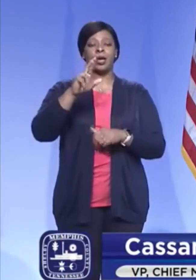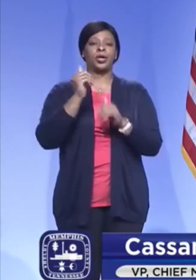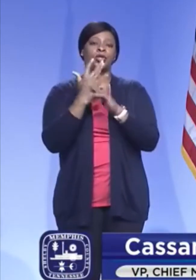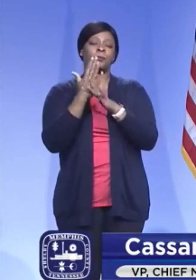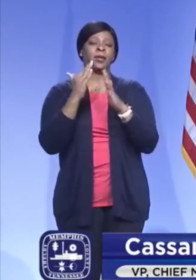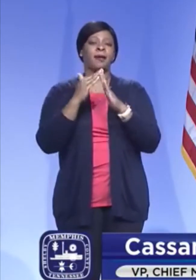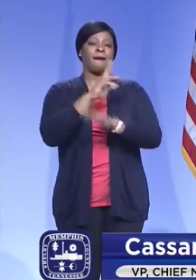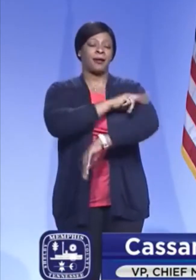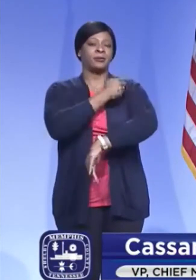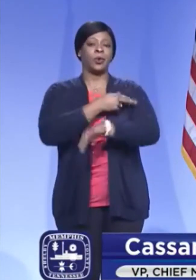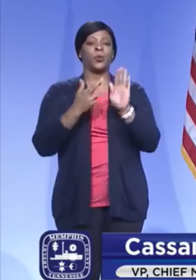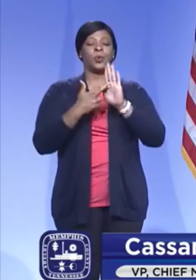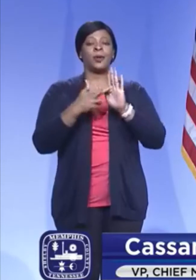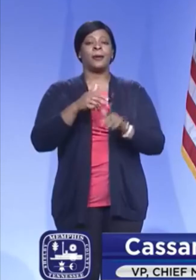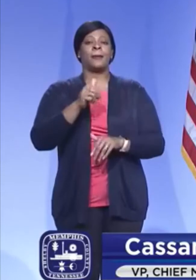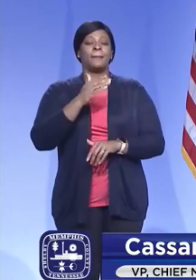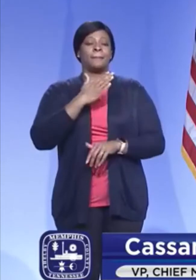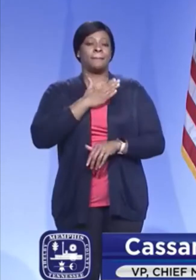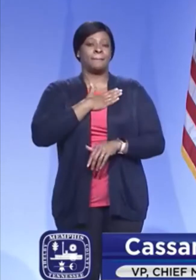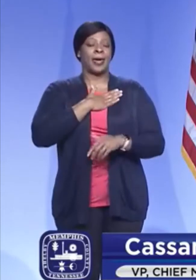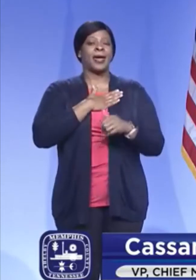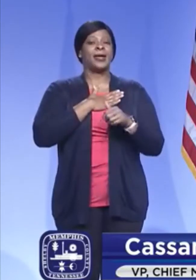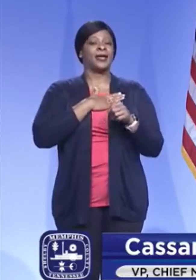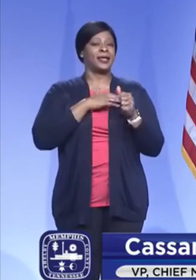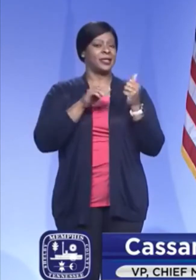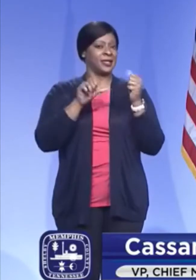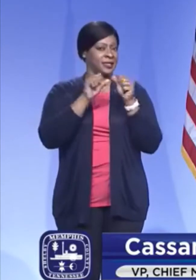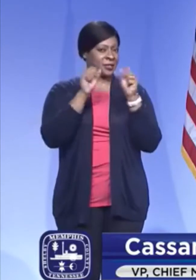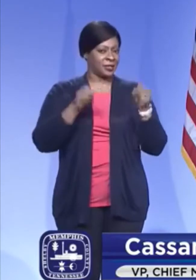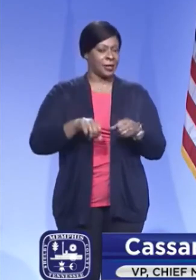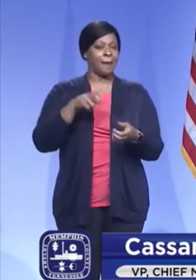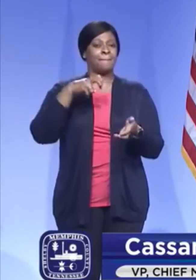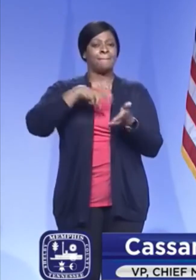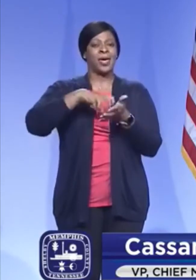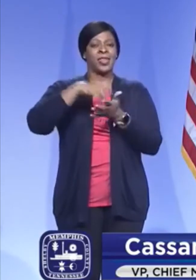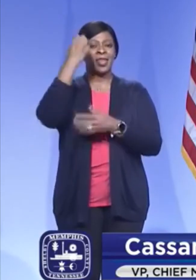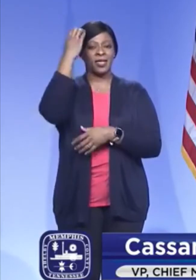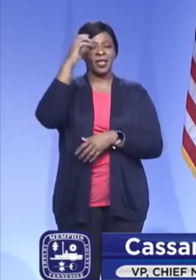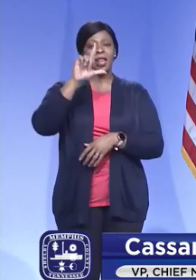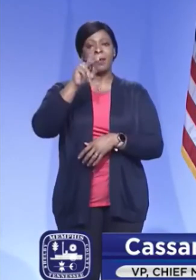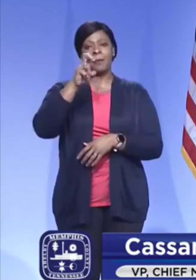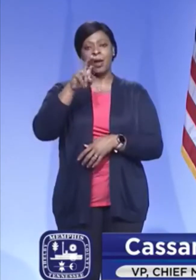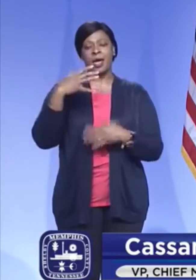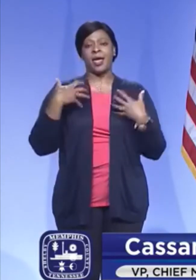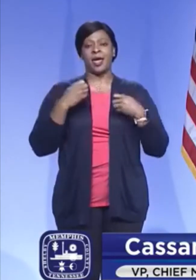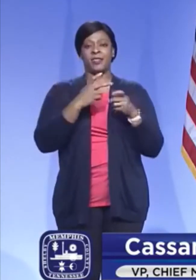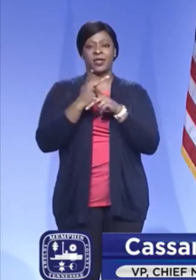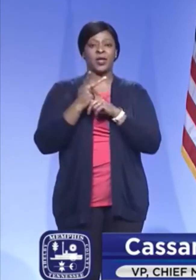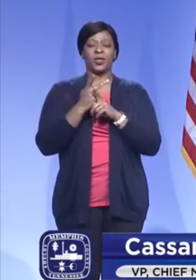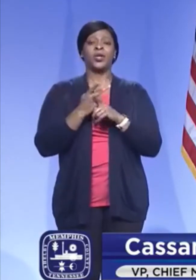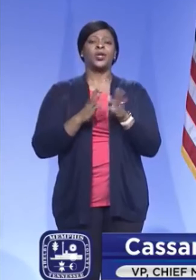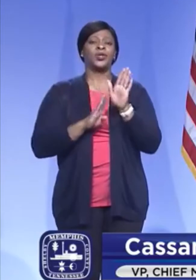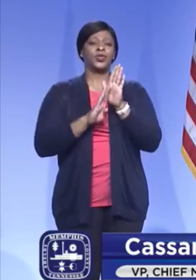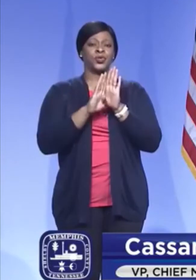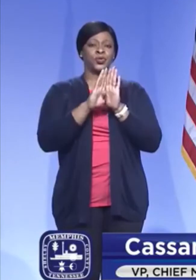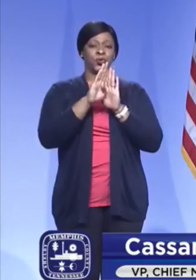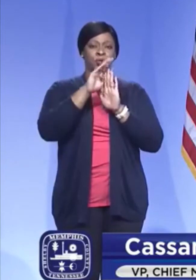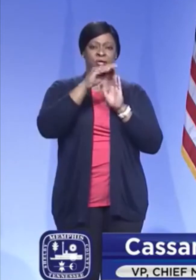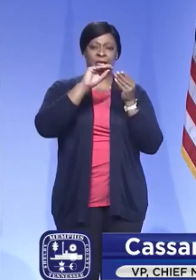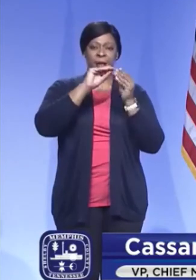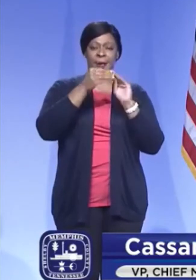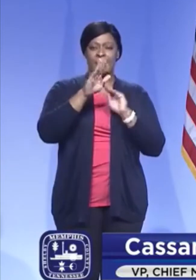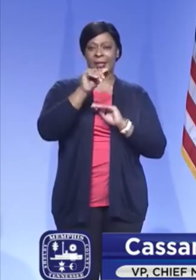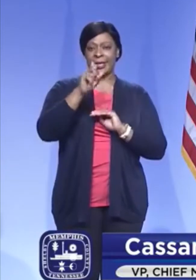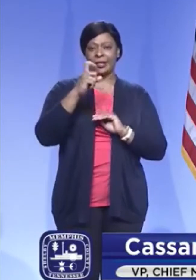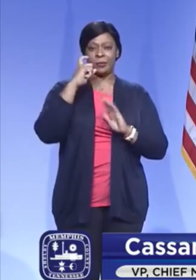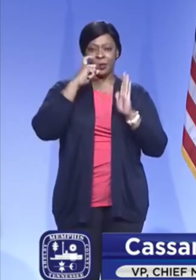I'm here on behalf of my system, Methodist Bonheur Healthcare. The trends of the new COVID cases we're seeing